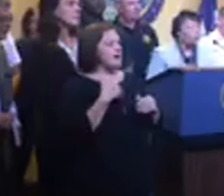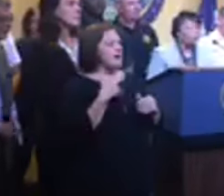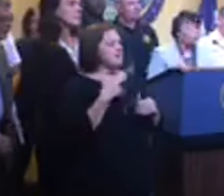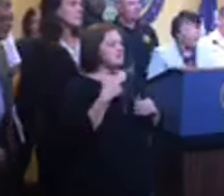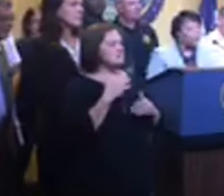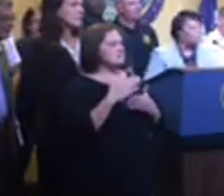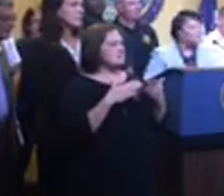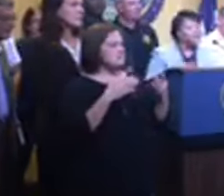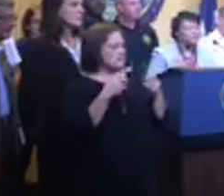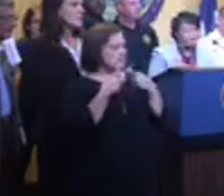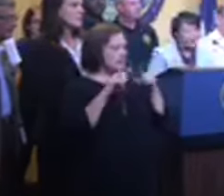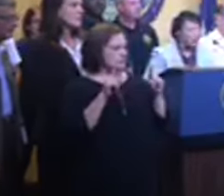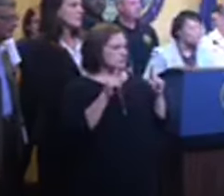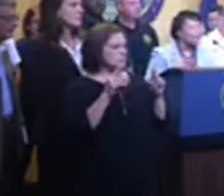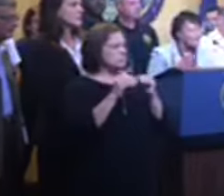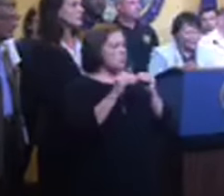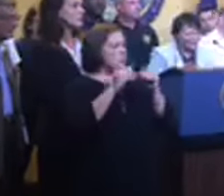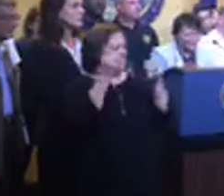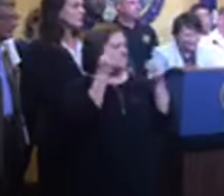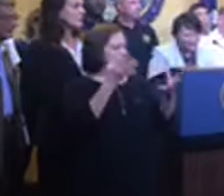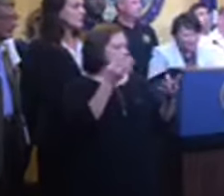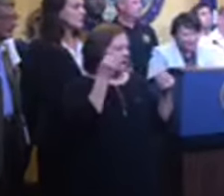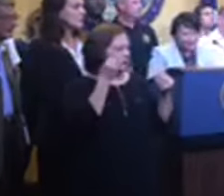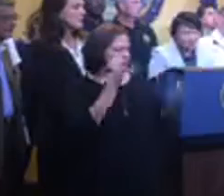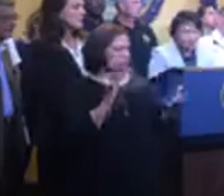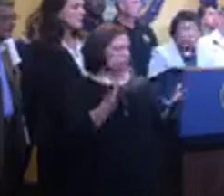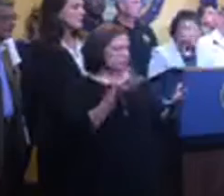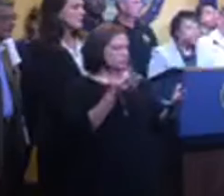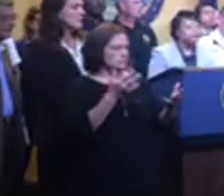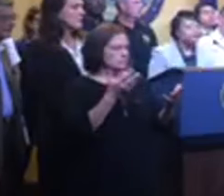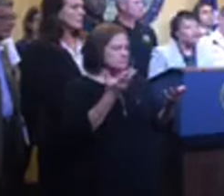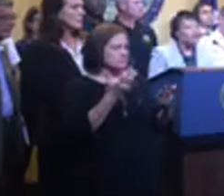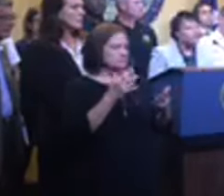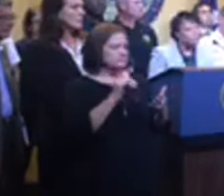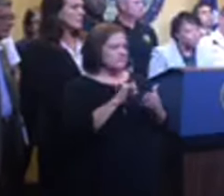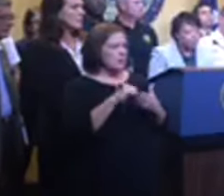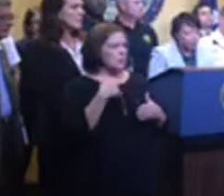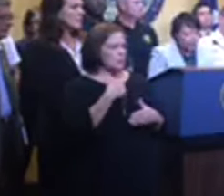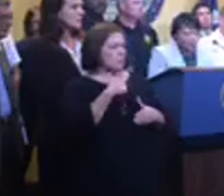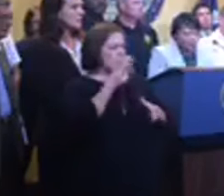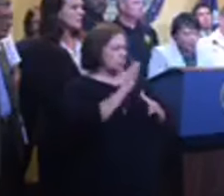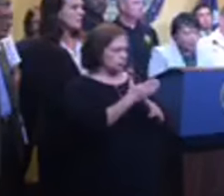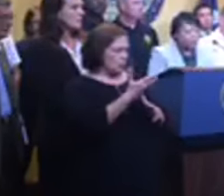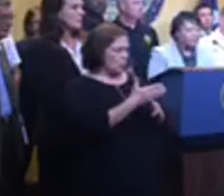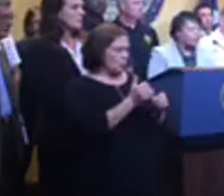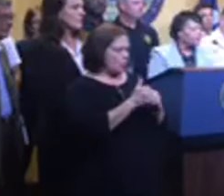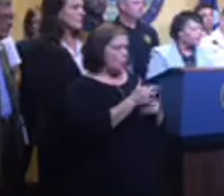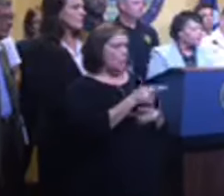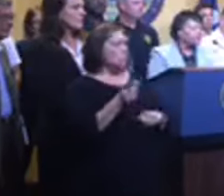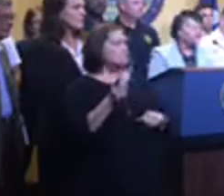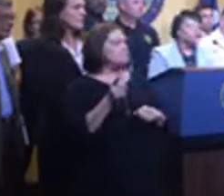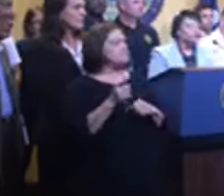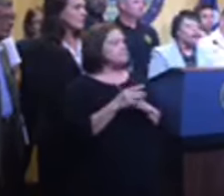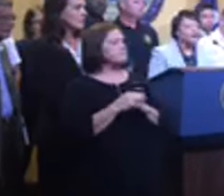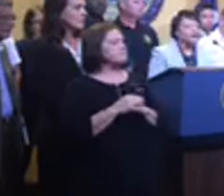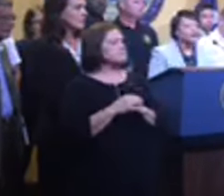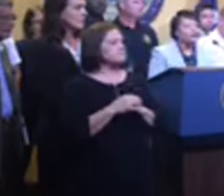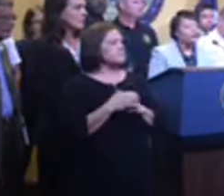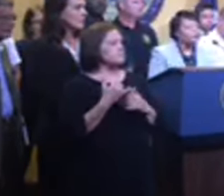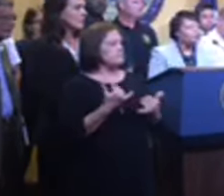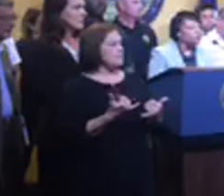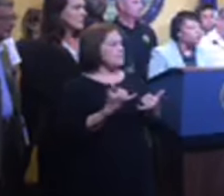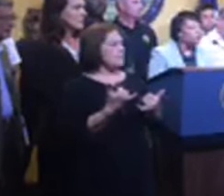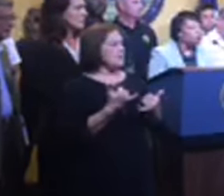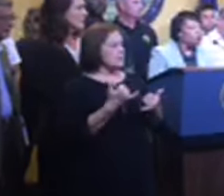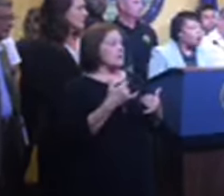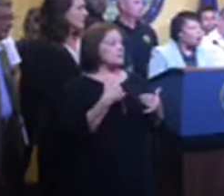announcements or information updates, I guess is the best term to give you. Momentarily, as I do, I turn it